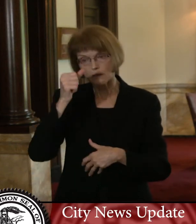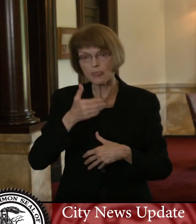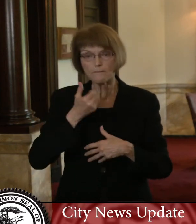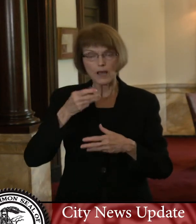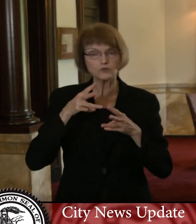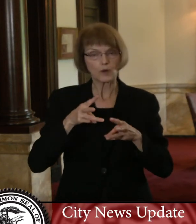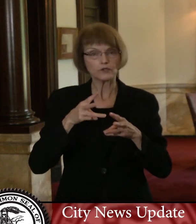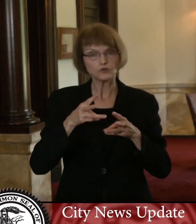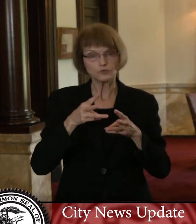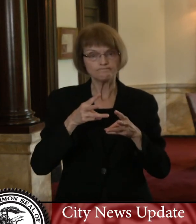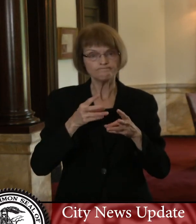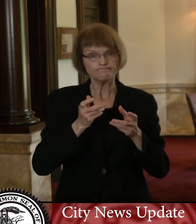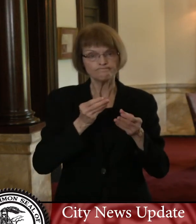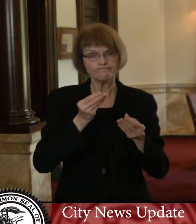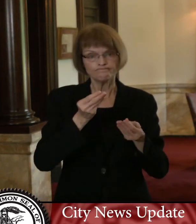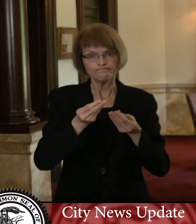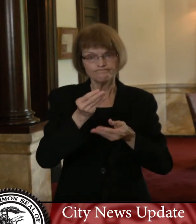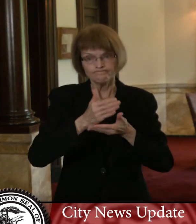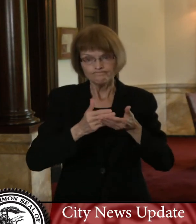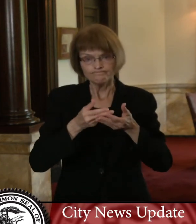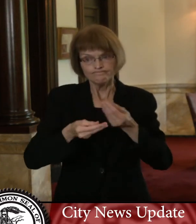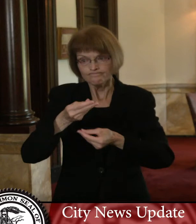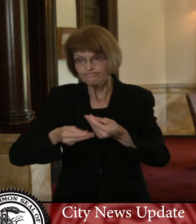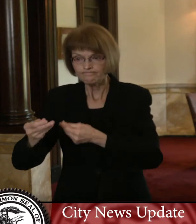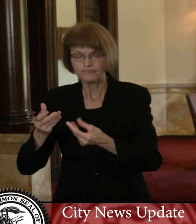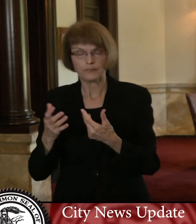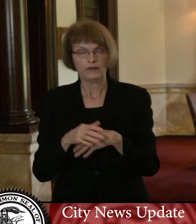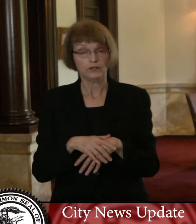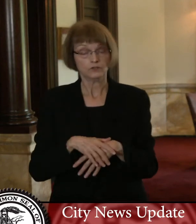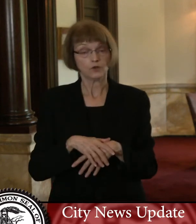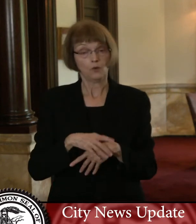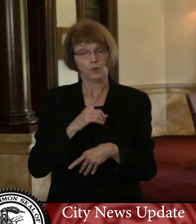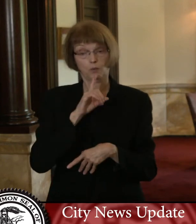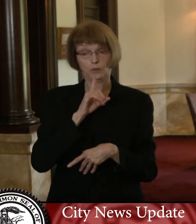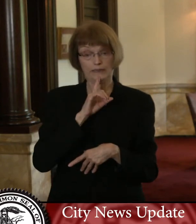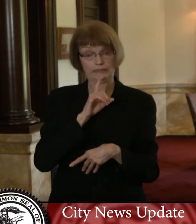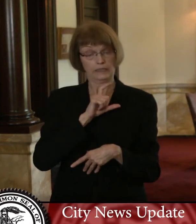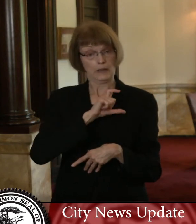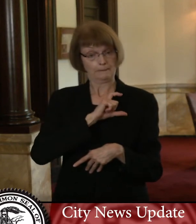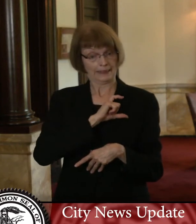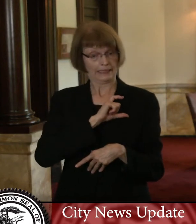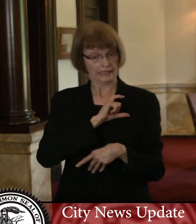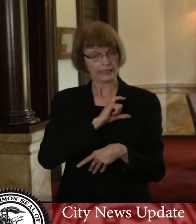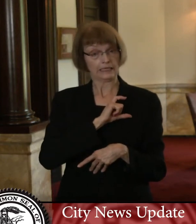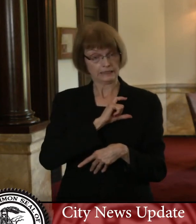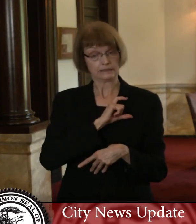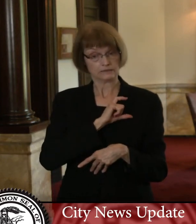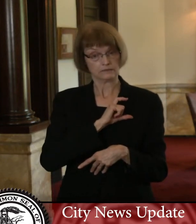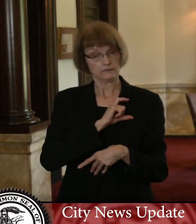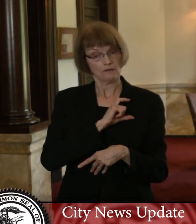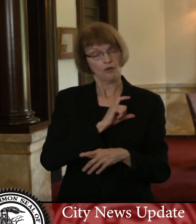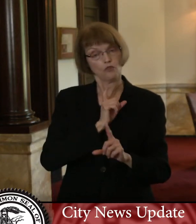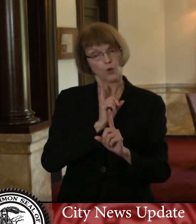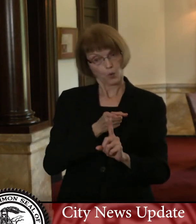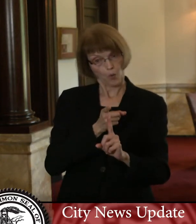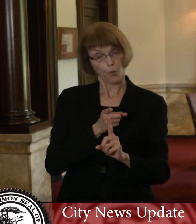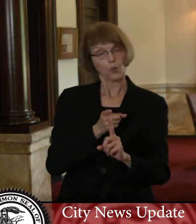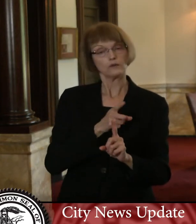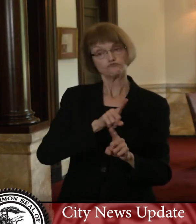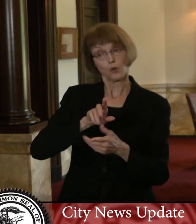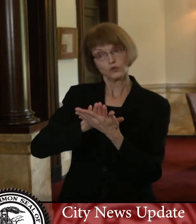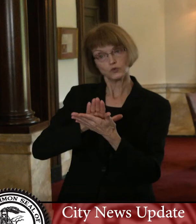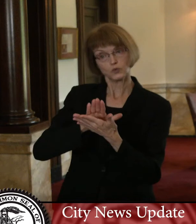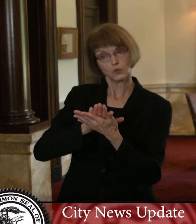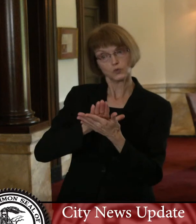police officers to do their jobs that they were trained to do in our academies, and so we can deploy the right professional to the right